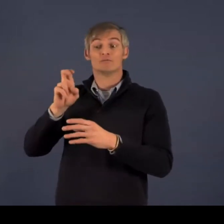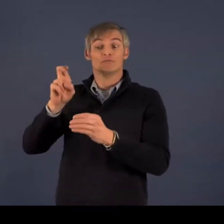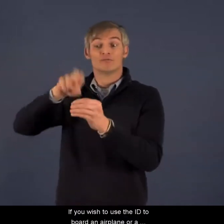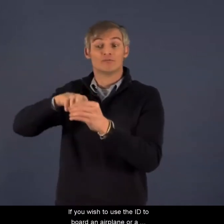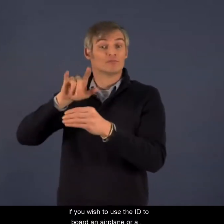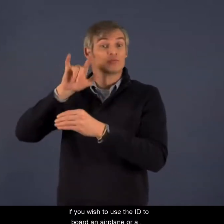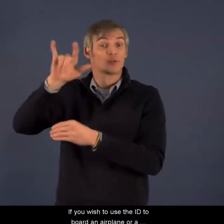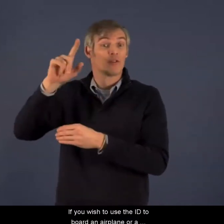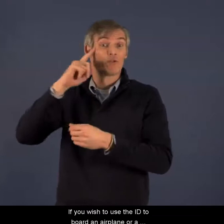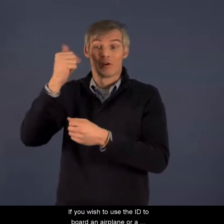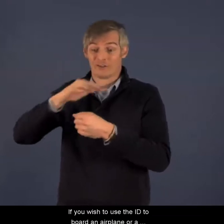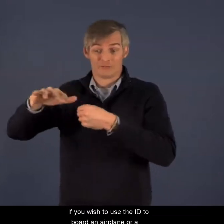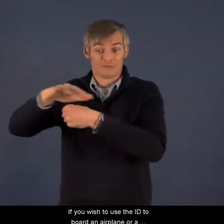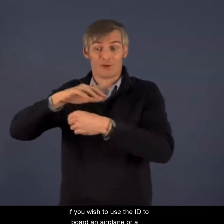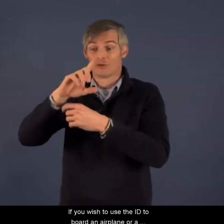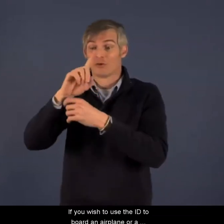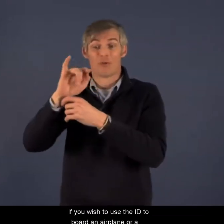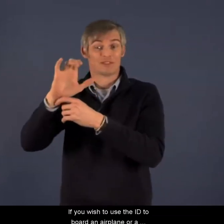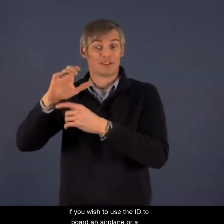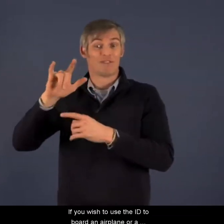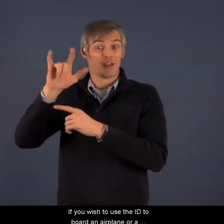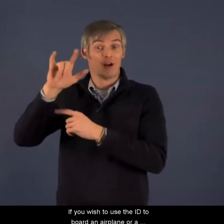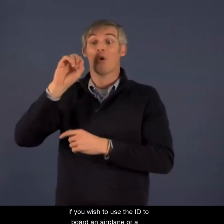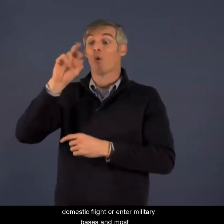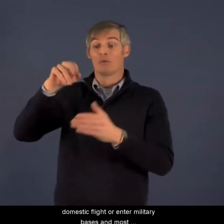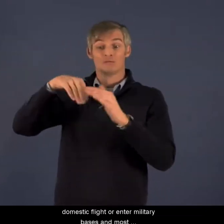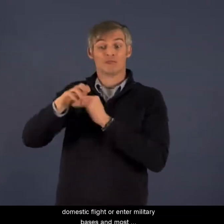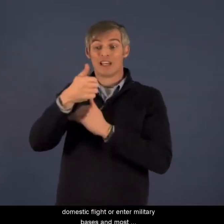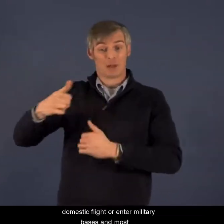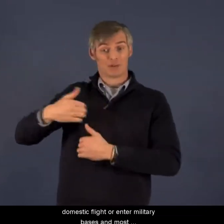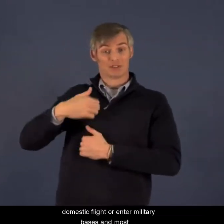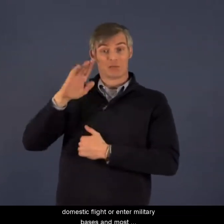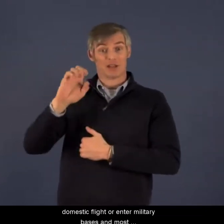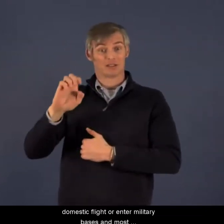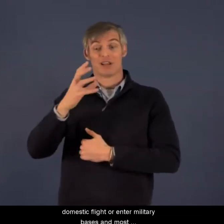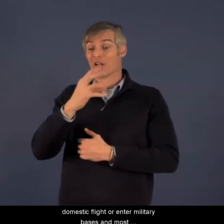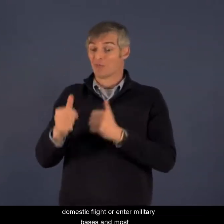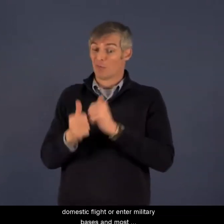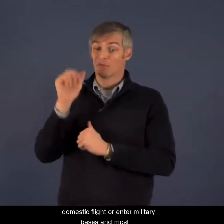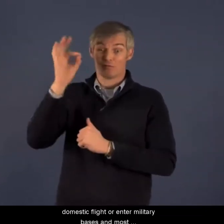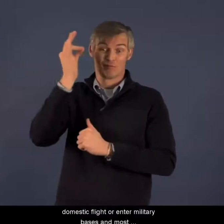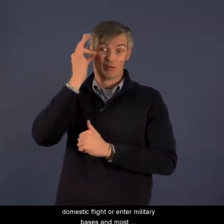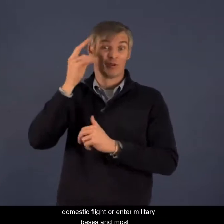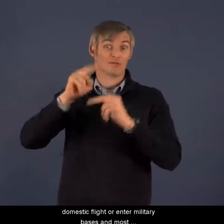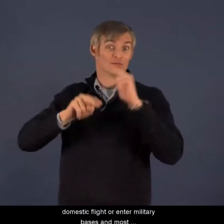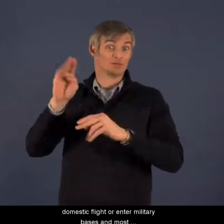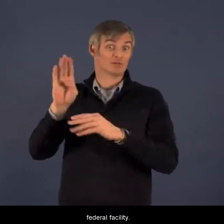If you wish to use the ID to board an airplane, for a domestic flight, or enter military bases and most